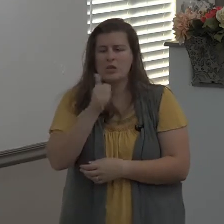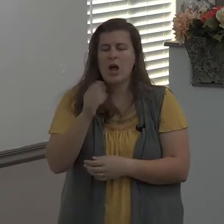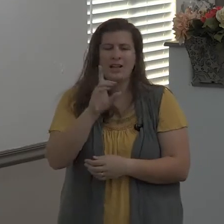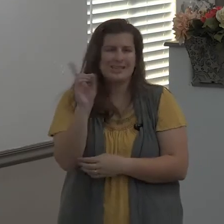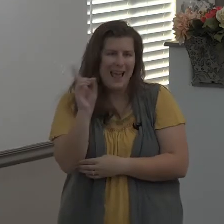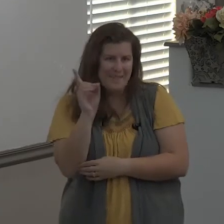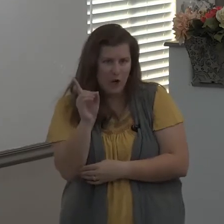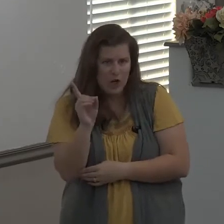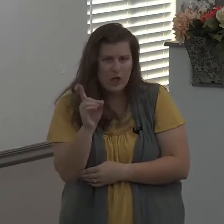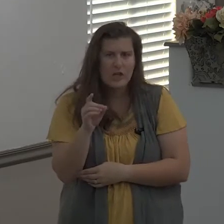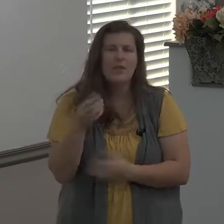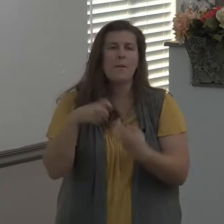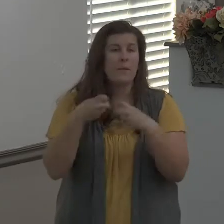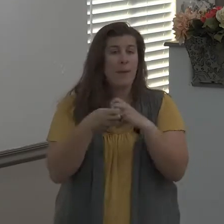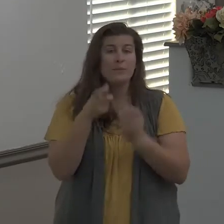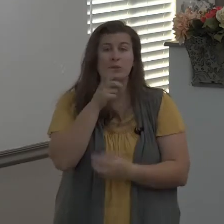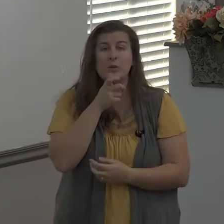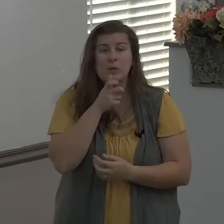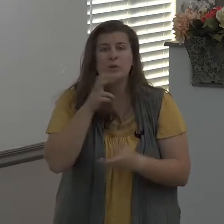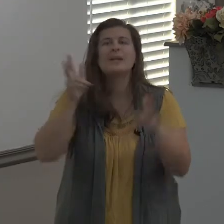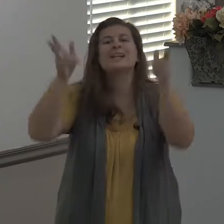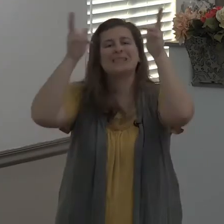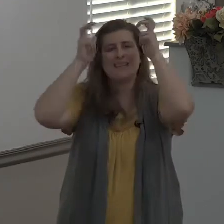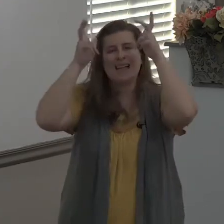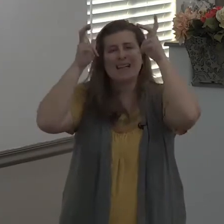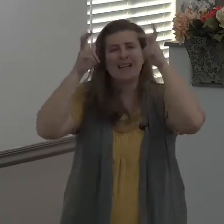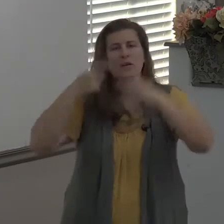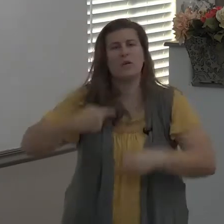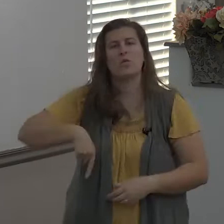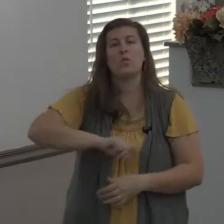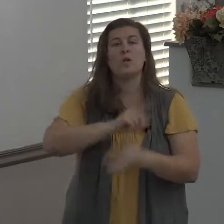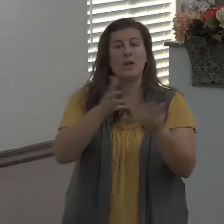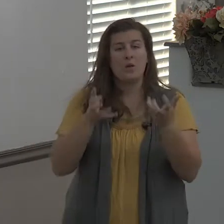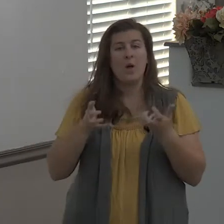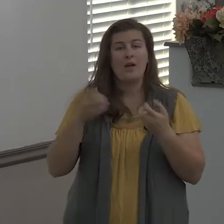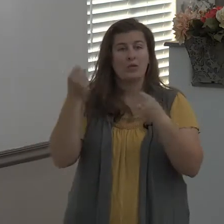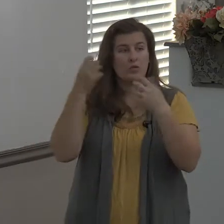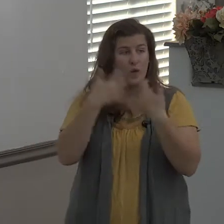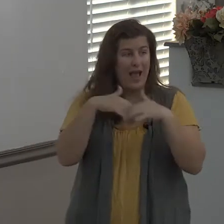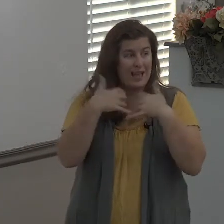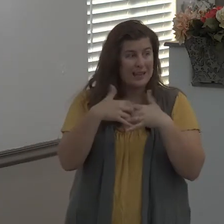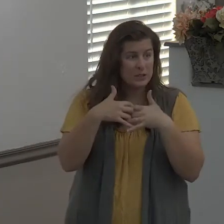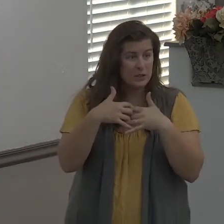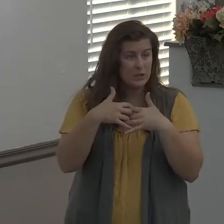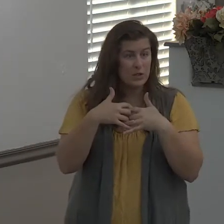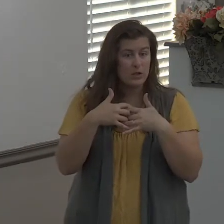politicians, the problem is not Washington, D.C., the problem is not Denver, the problem is Satan.